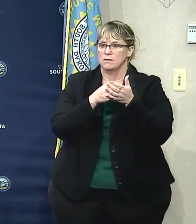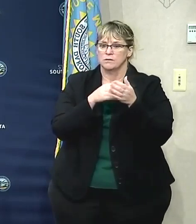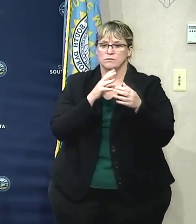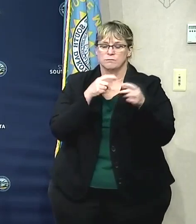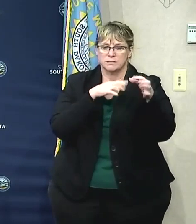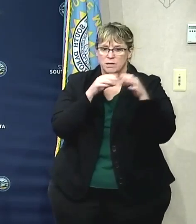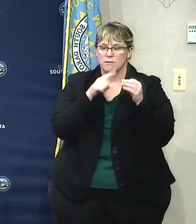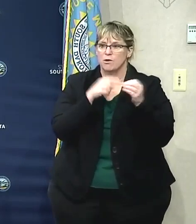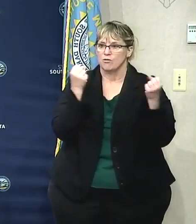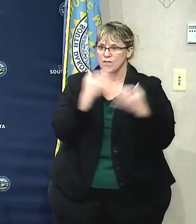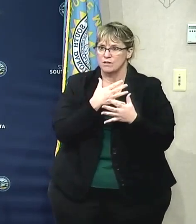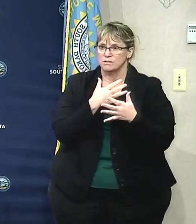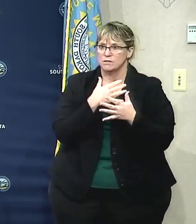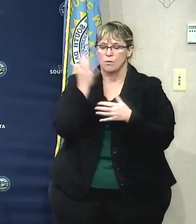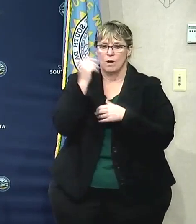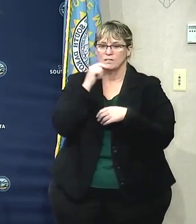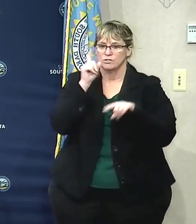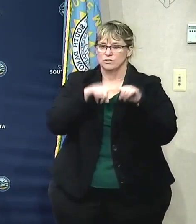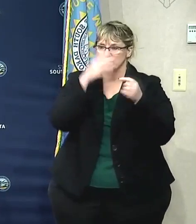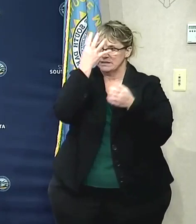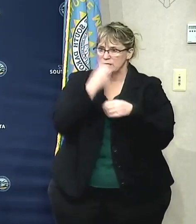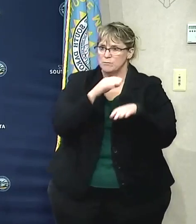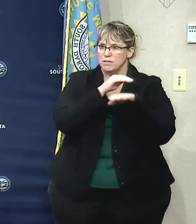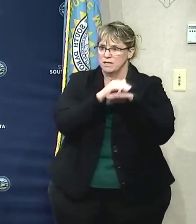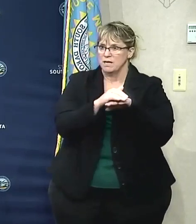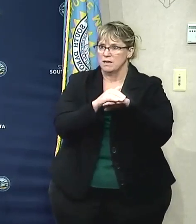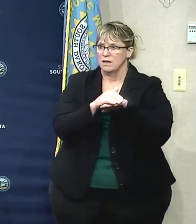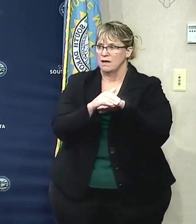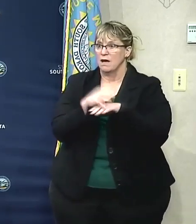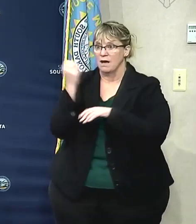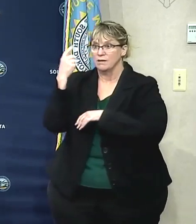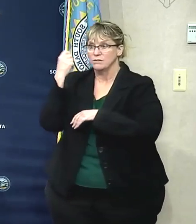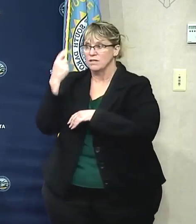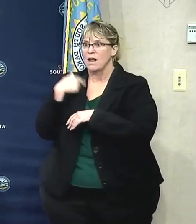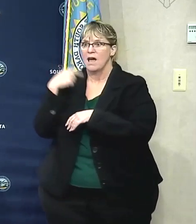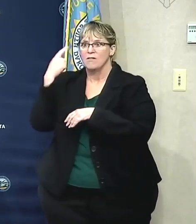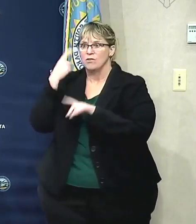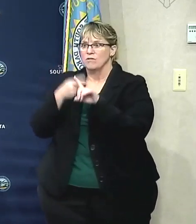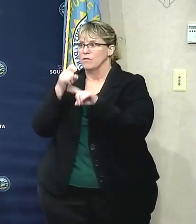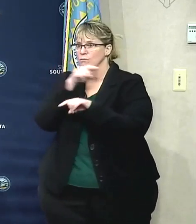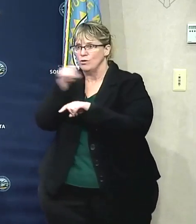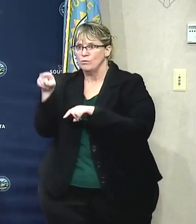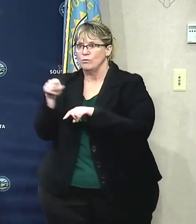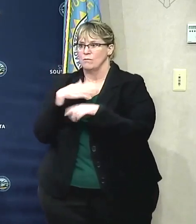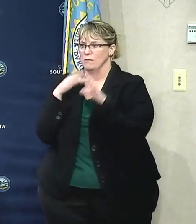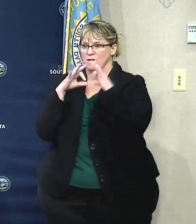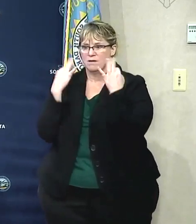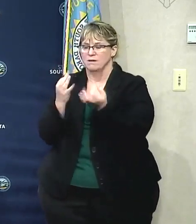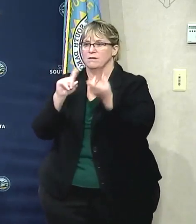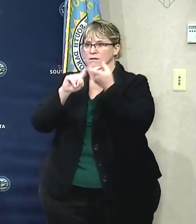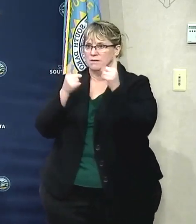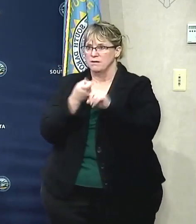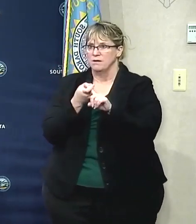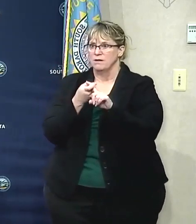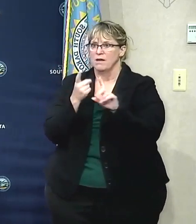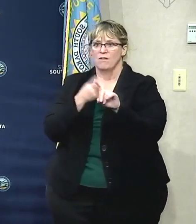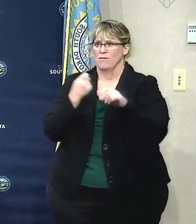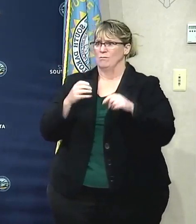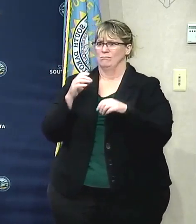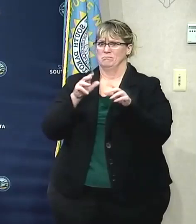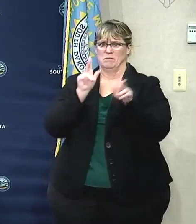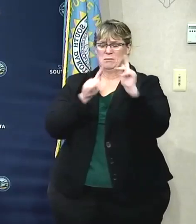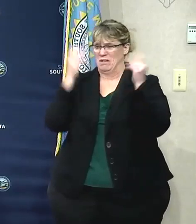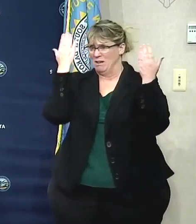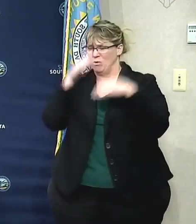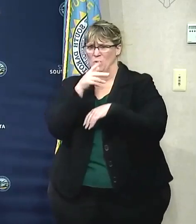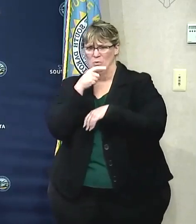night. And I understand that. I've heard from many of you myself, from my family, my friends, from some total